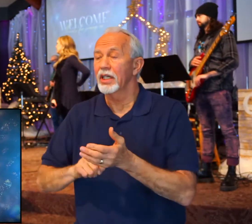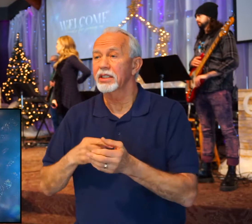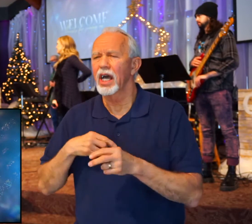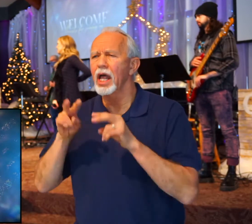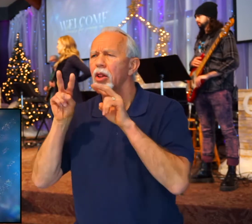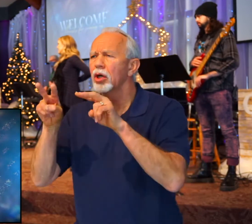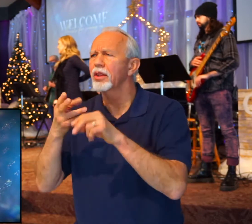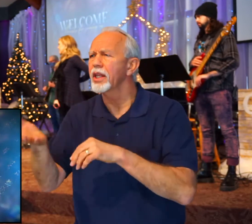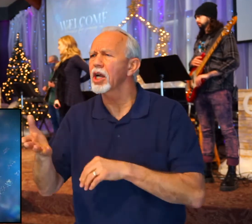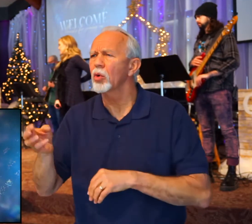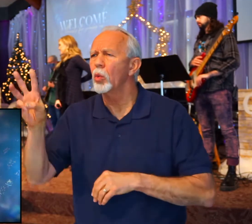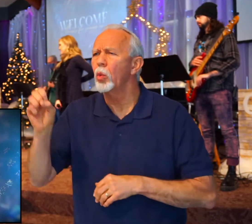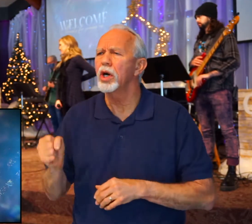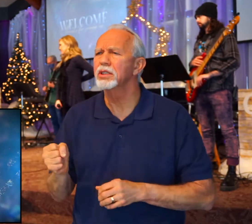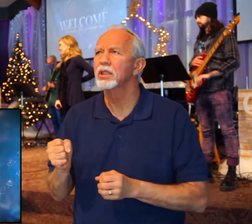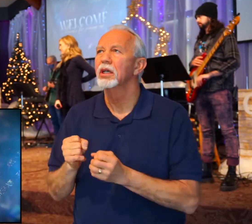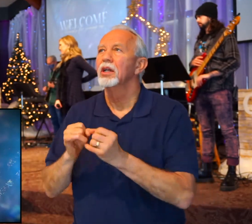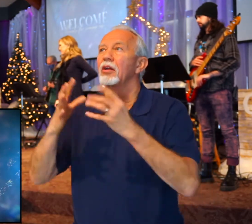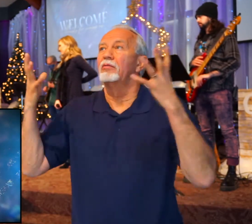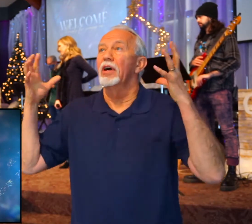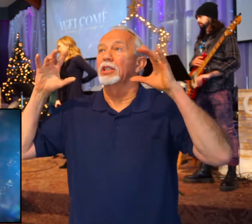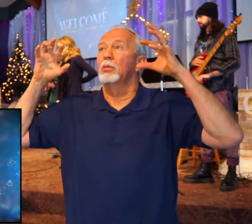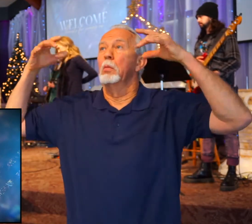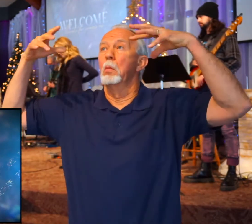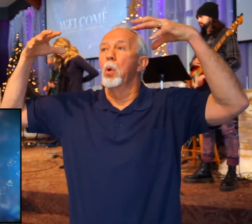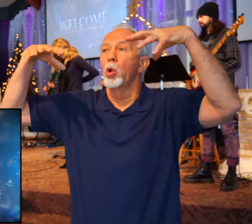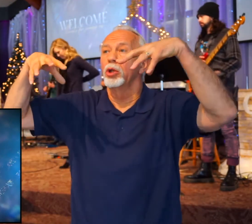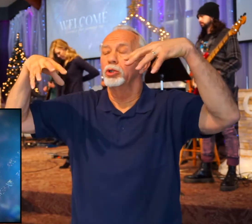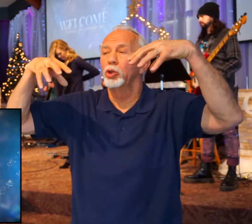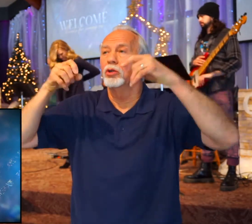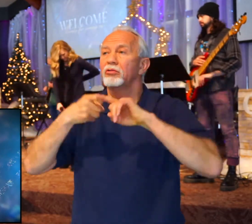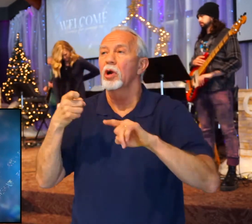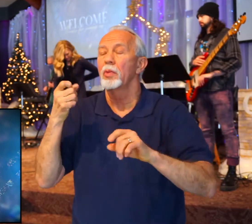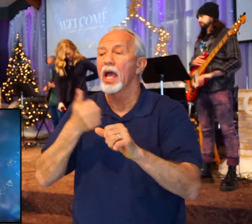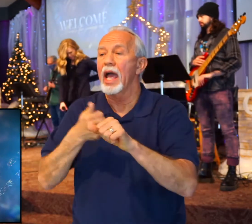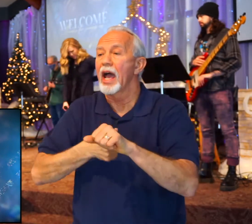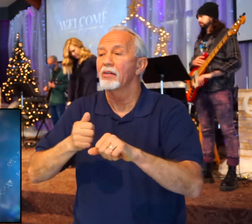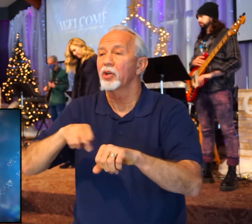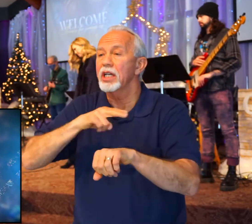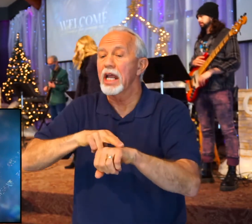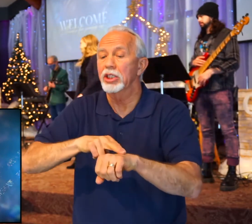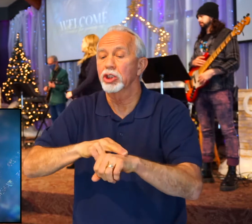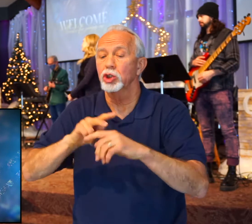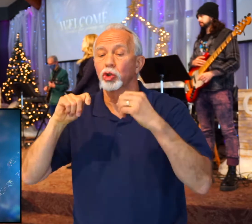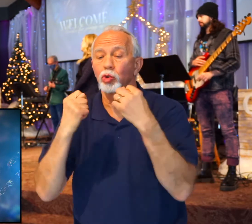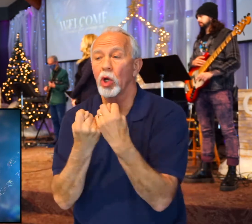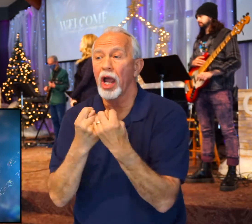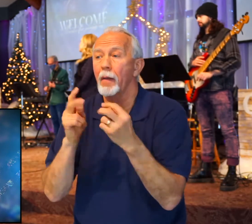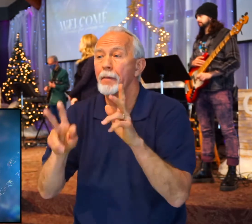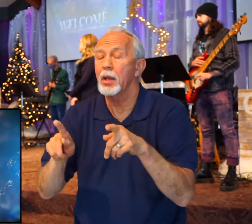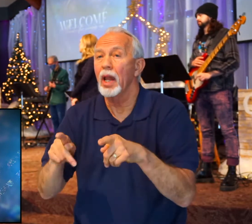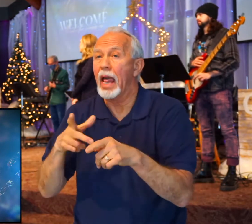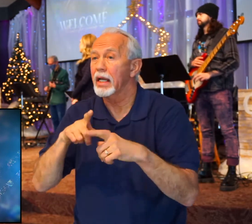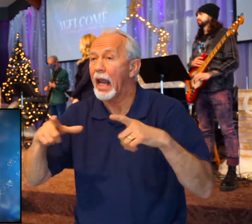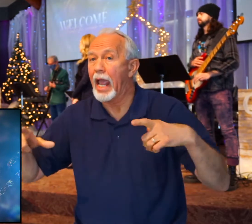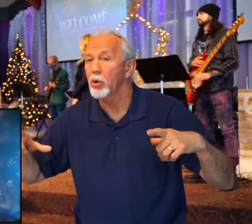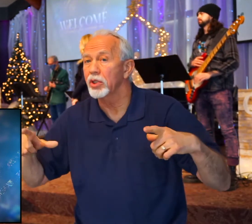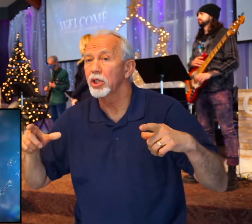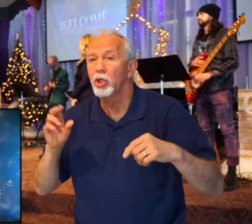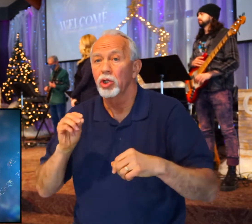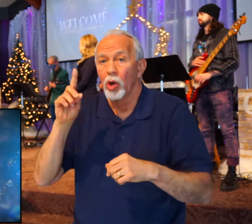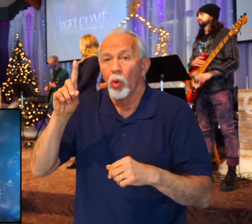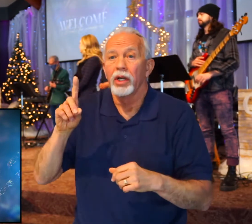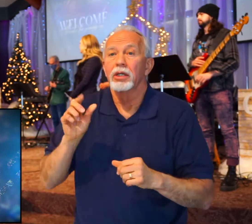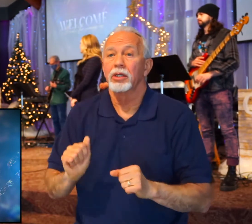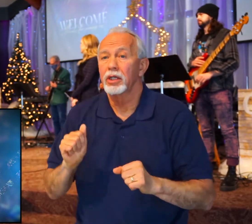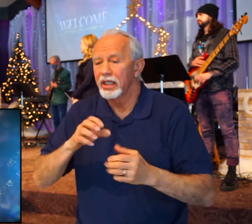and there was a vast multitude from every nation, tribe, people, and language, which no one could